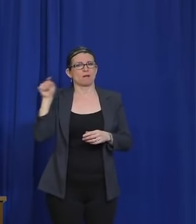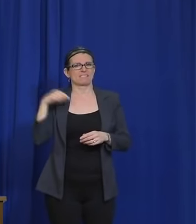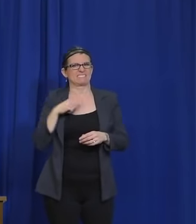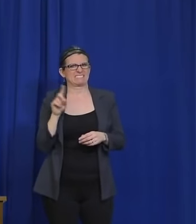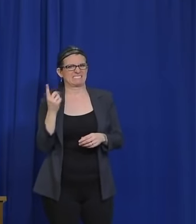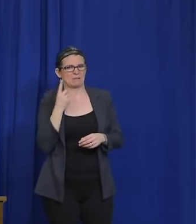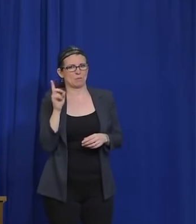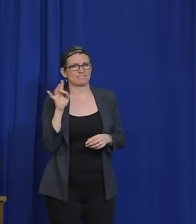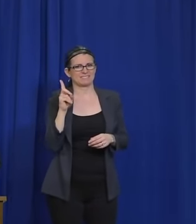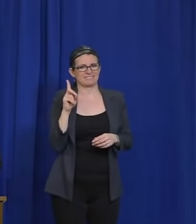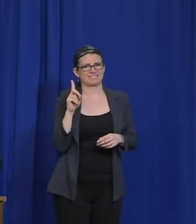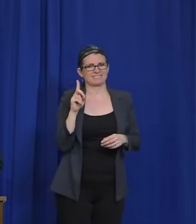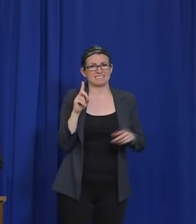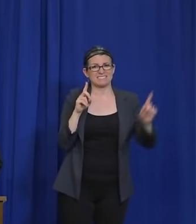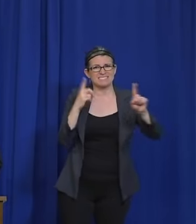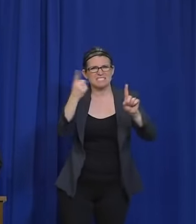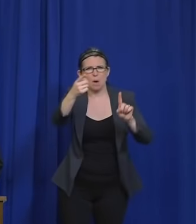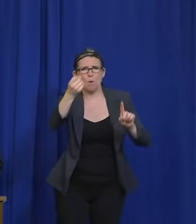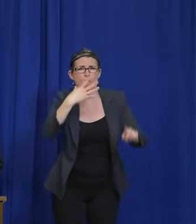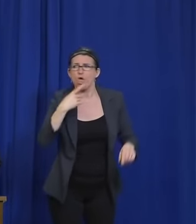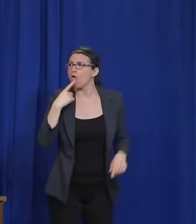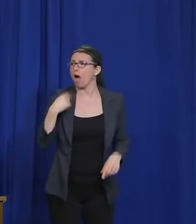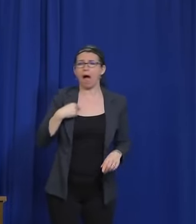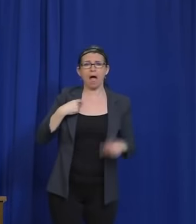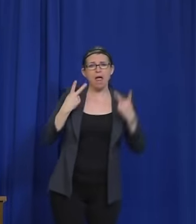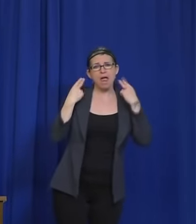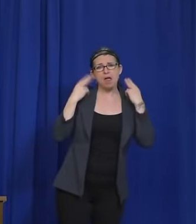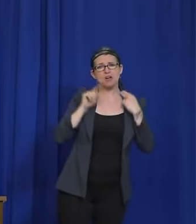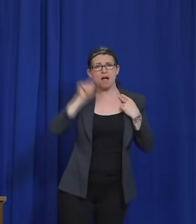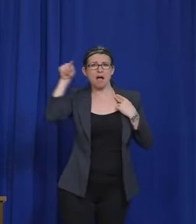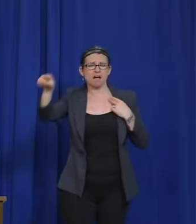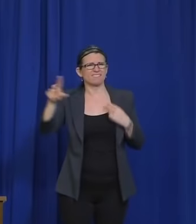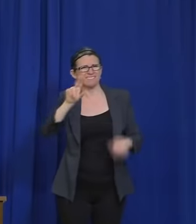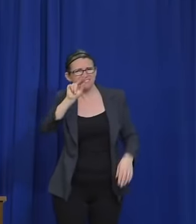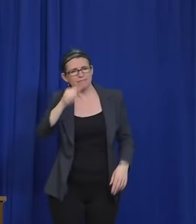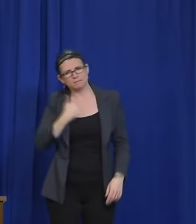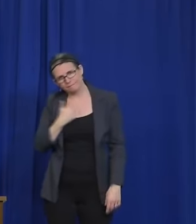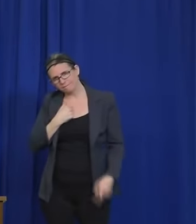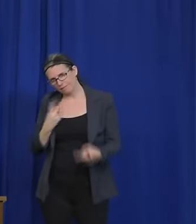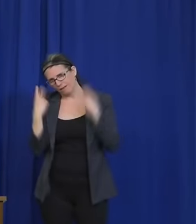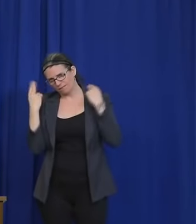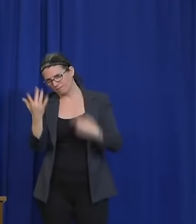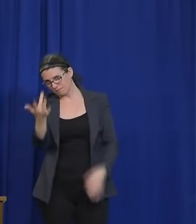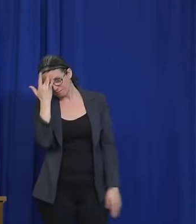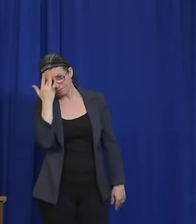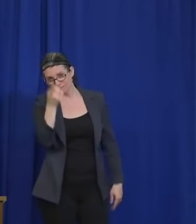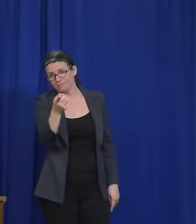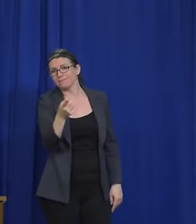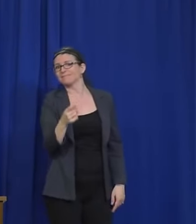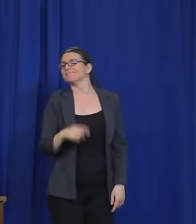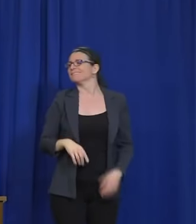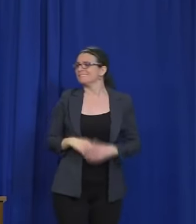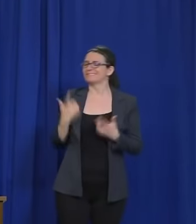that. I think your hair is lovely, Governor. Thank you.